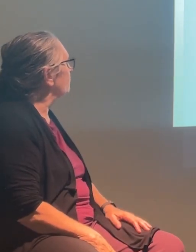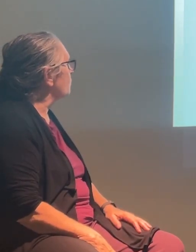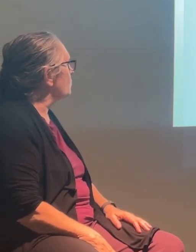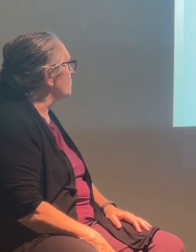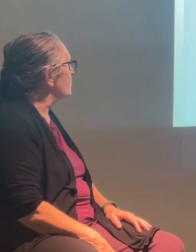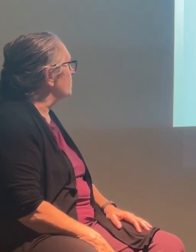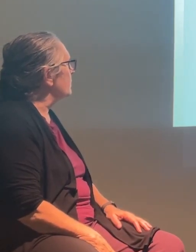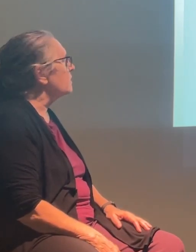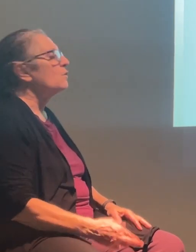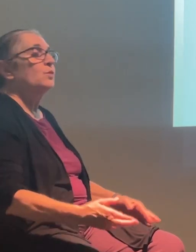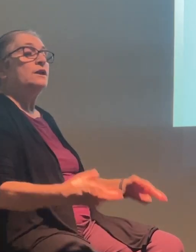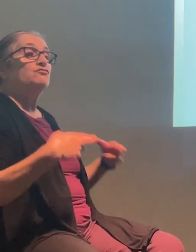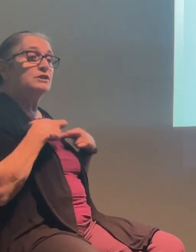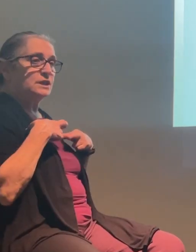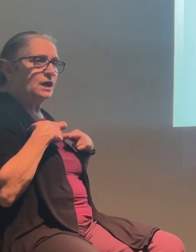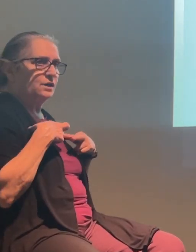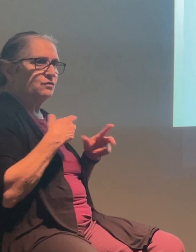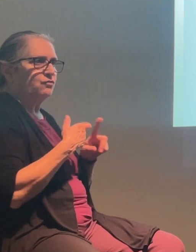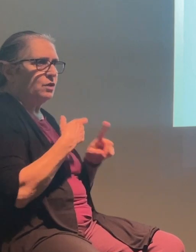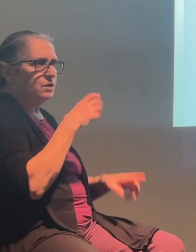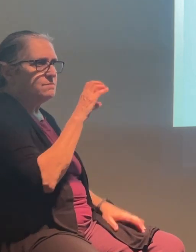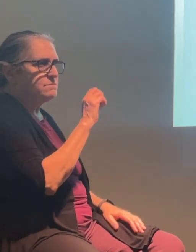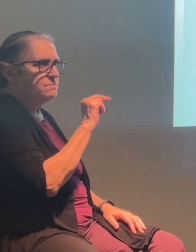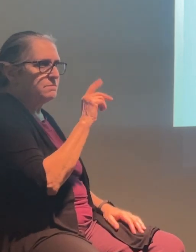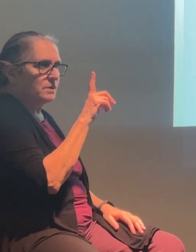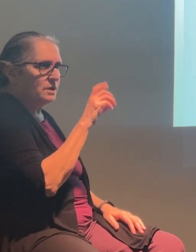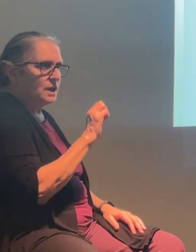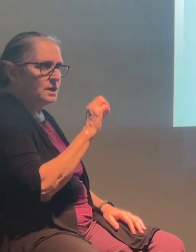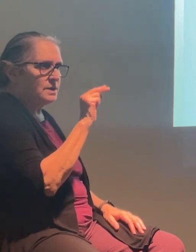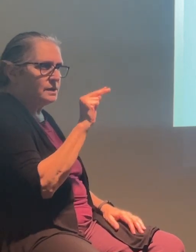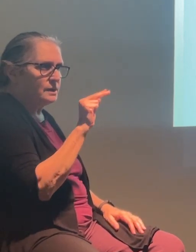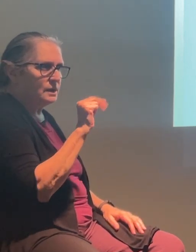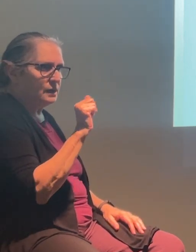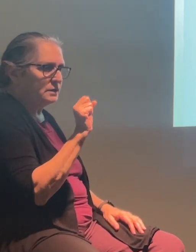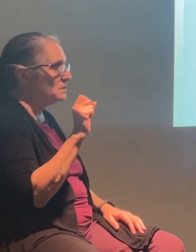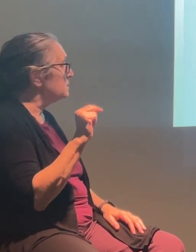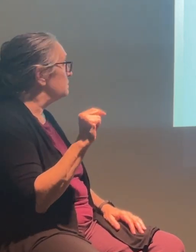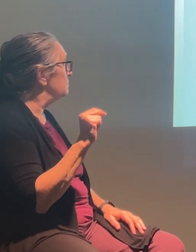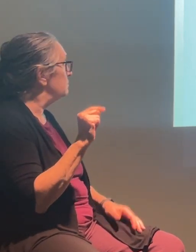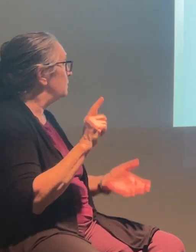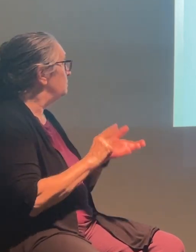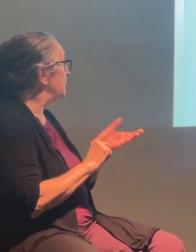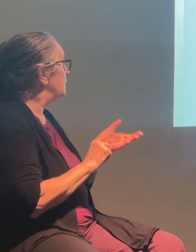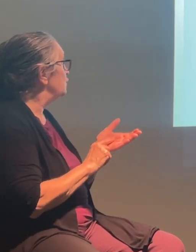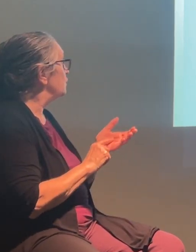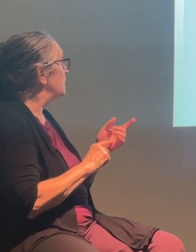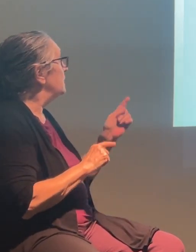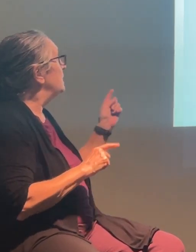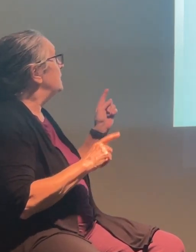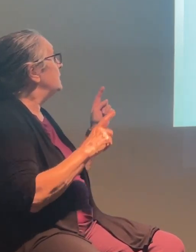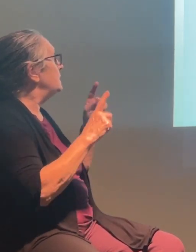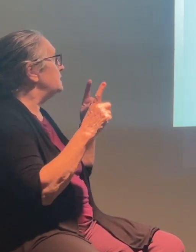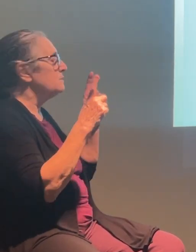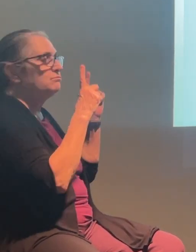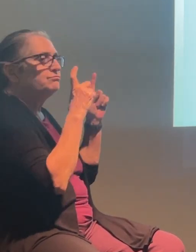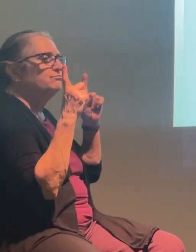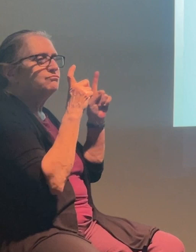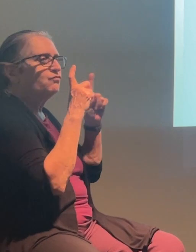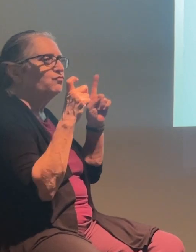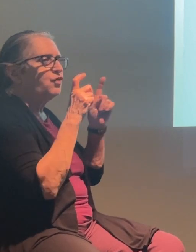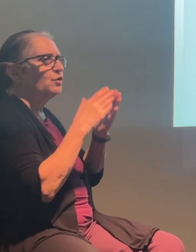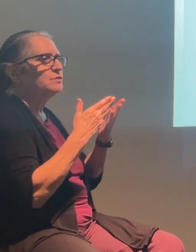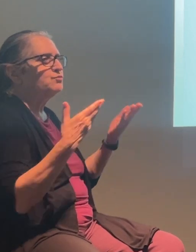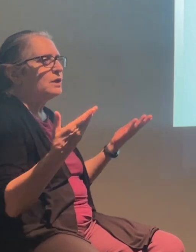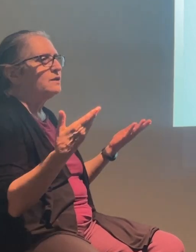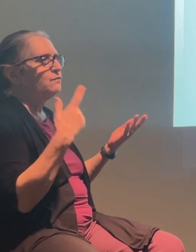Once he retired from Condé Nast publications, he did a photo spread about flowers, beautiful gardens